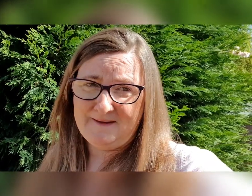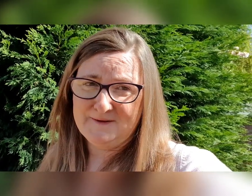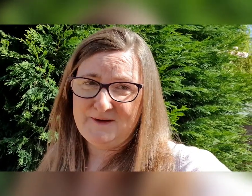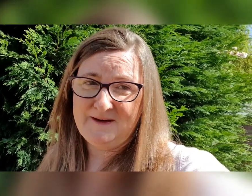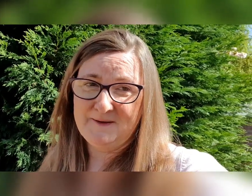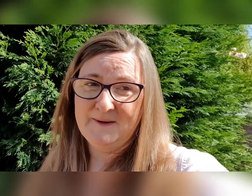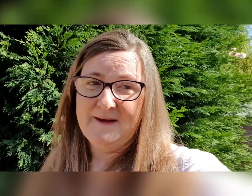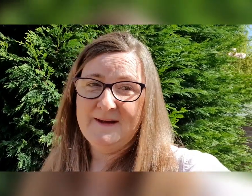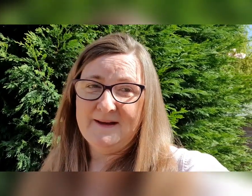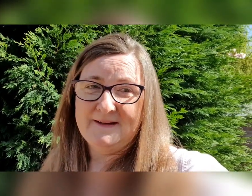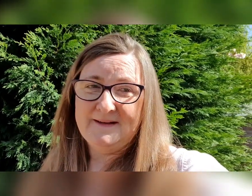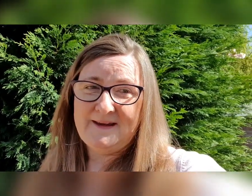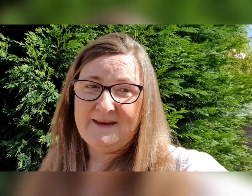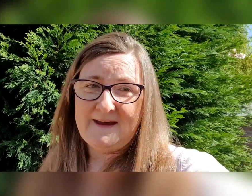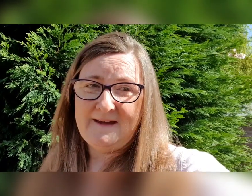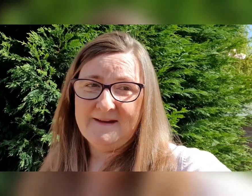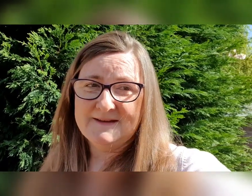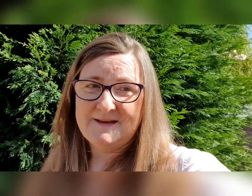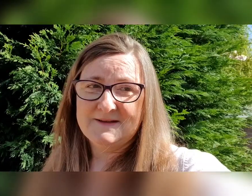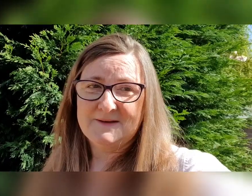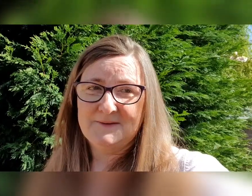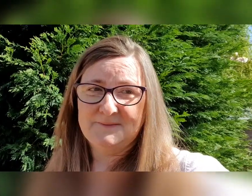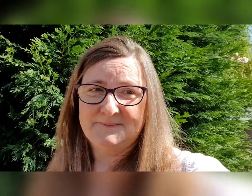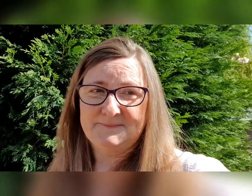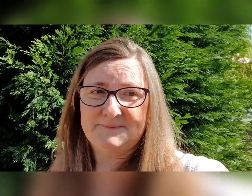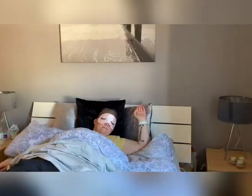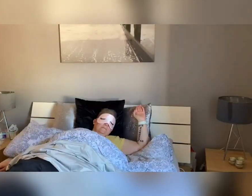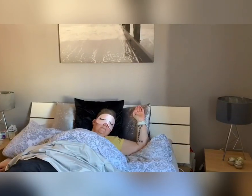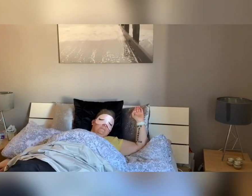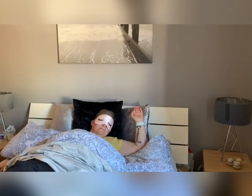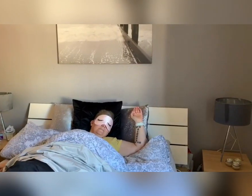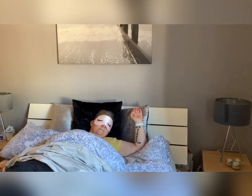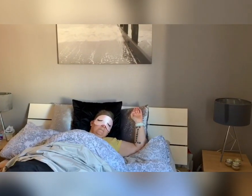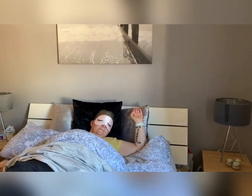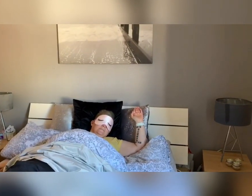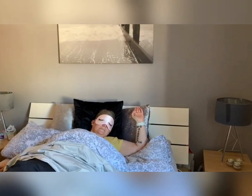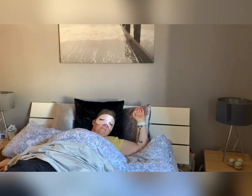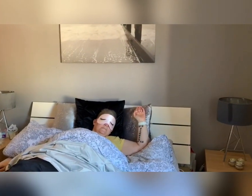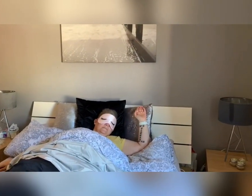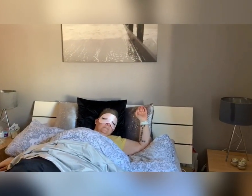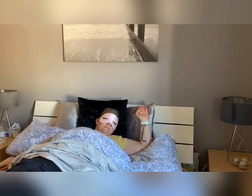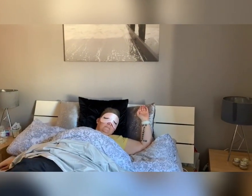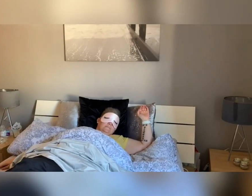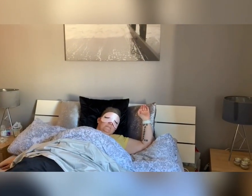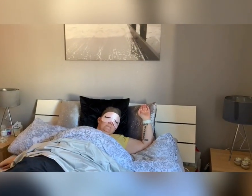this video. Take care. It might seem crazy what I'm about to say.